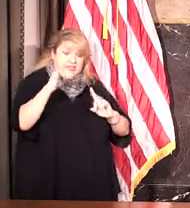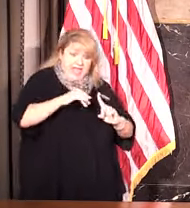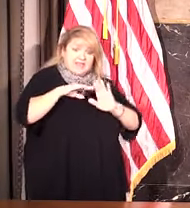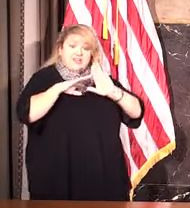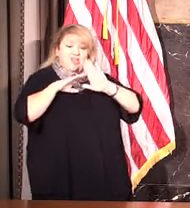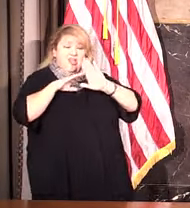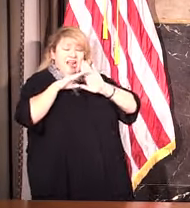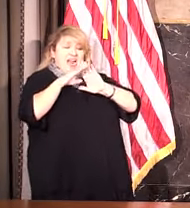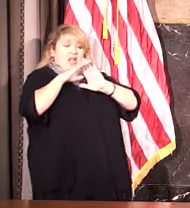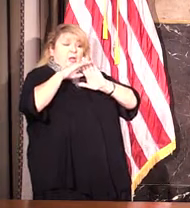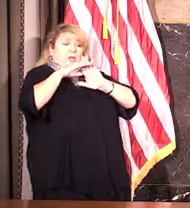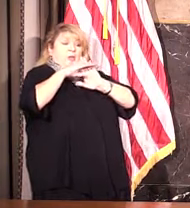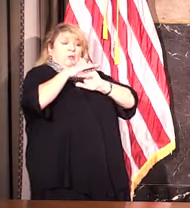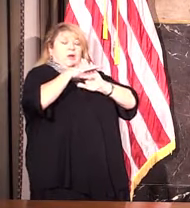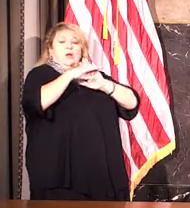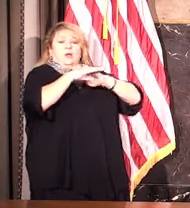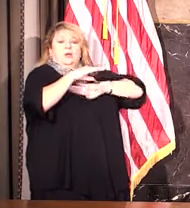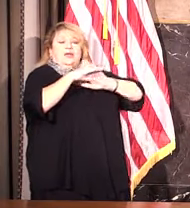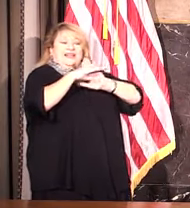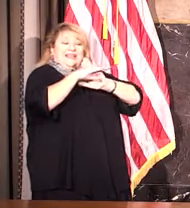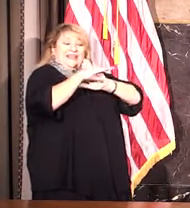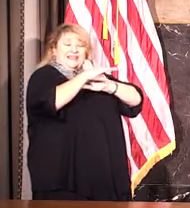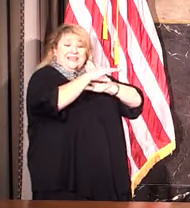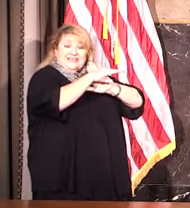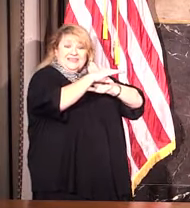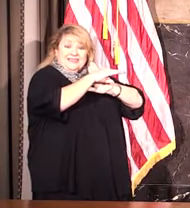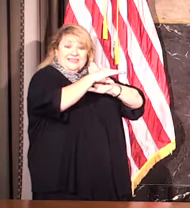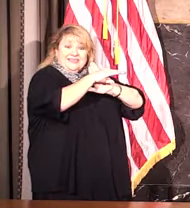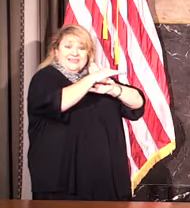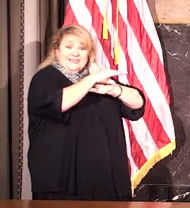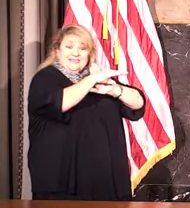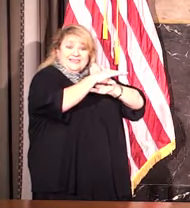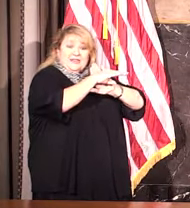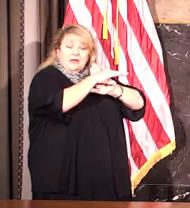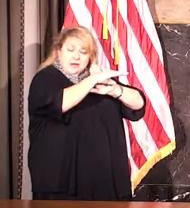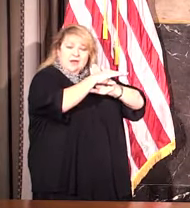anybody, that example that I just gave you 1 week from Thanksgiving.